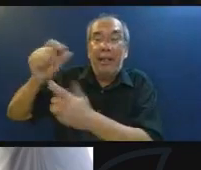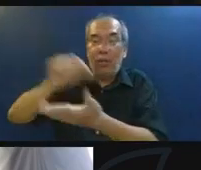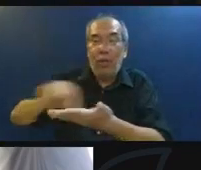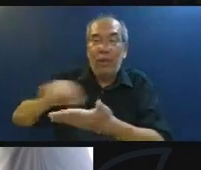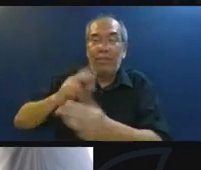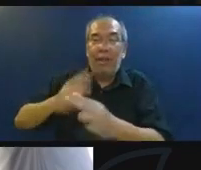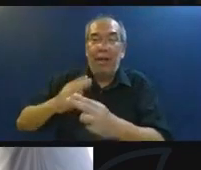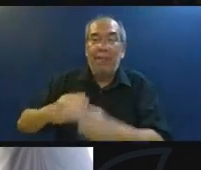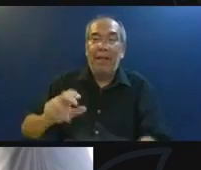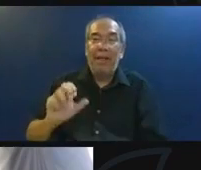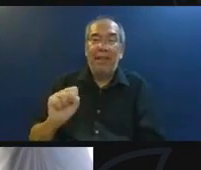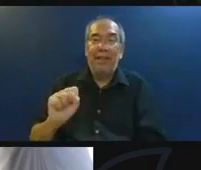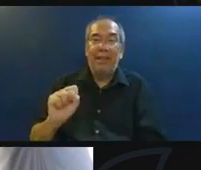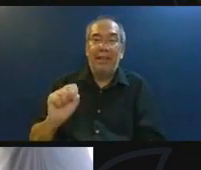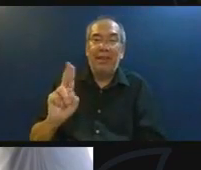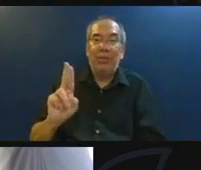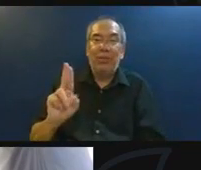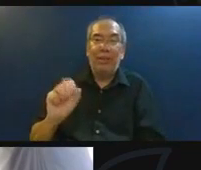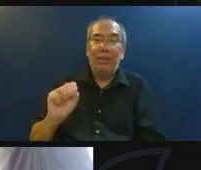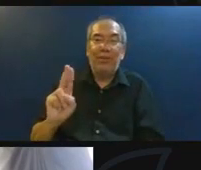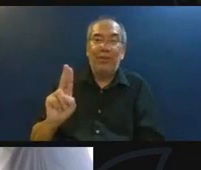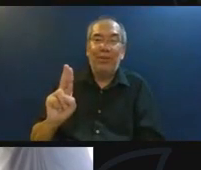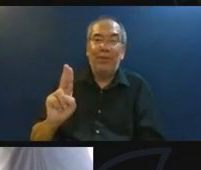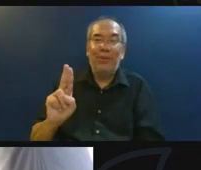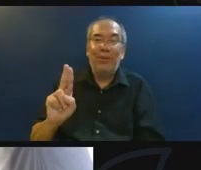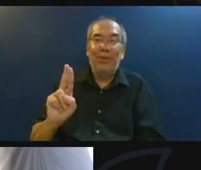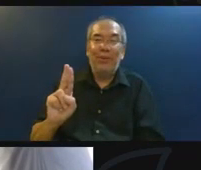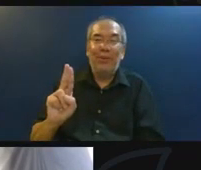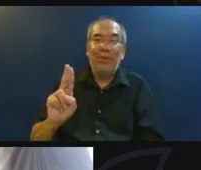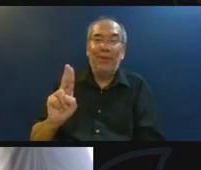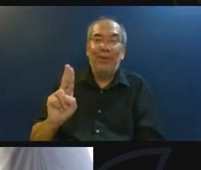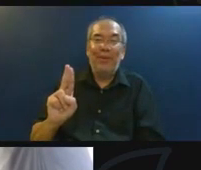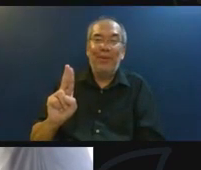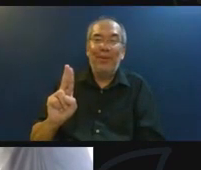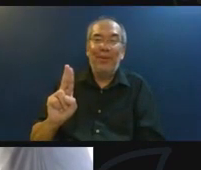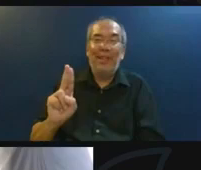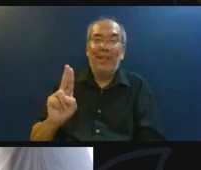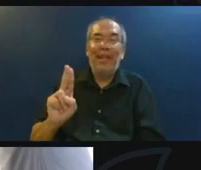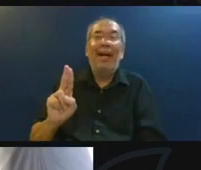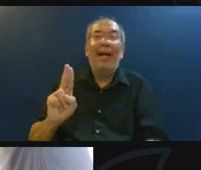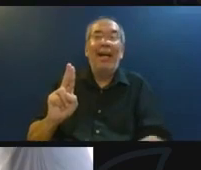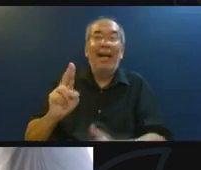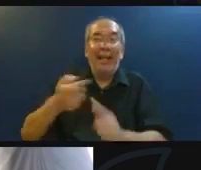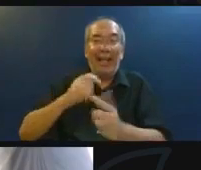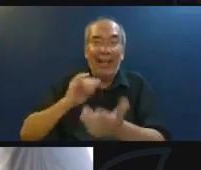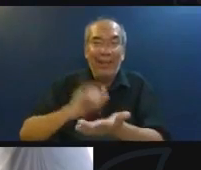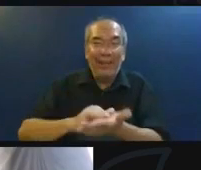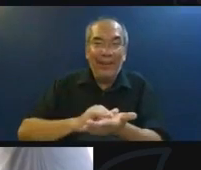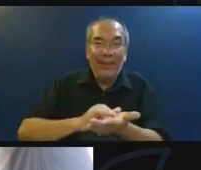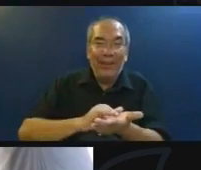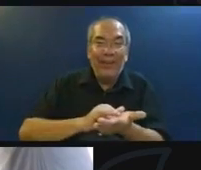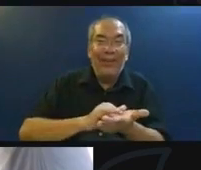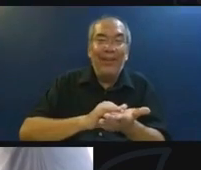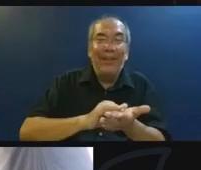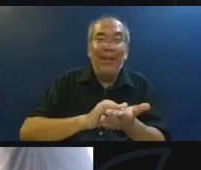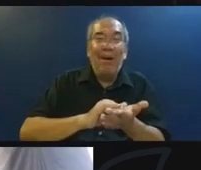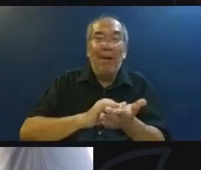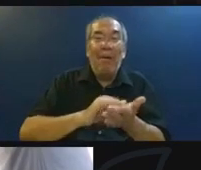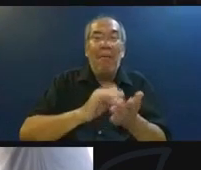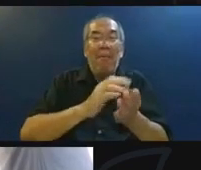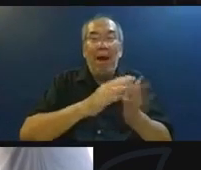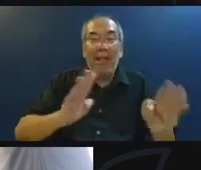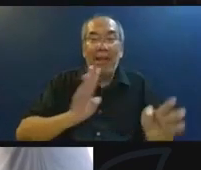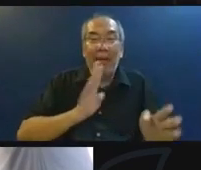So let's say the sign for susu just now, yeah? So once they enter school, they will have to read it and learn it